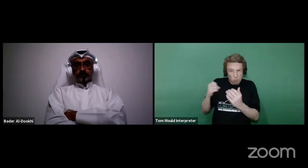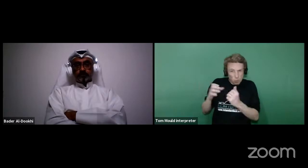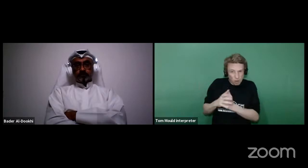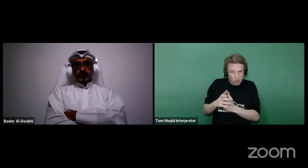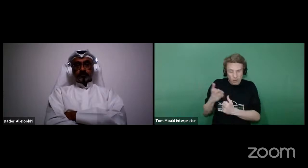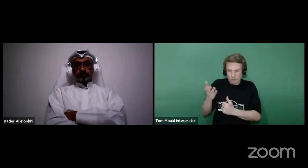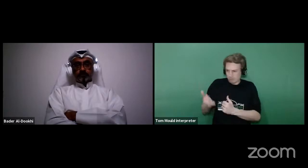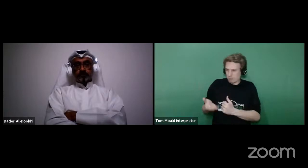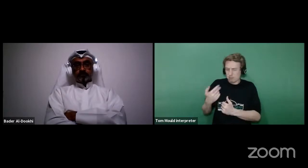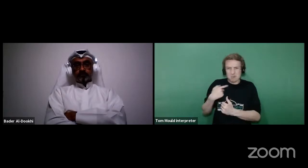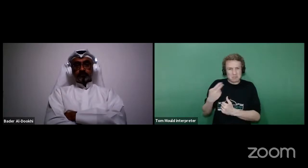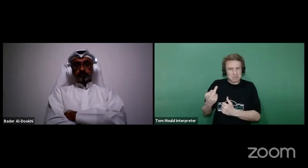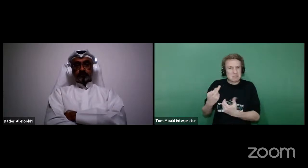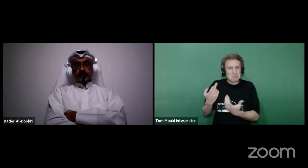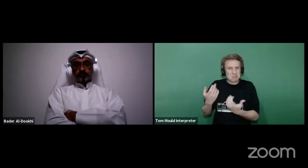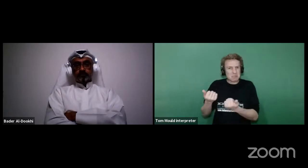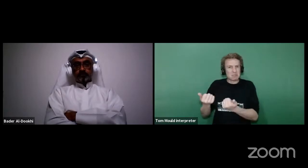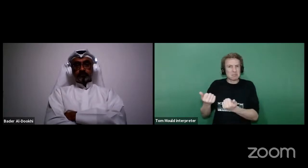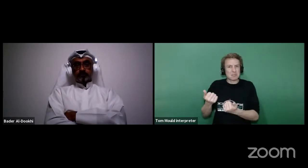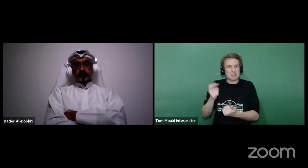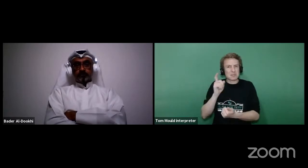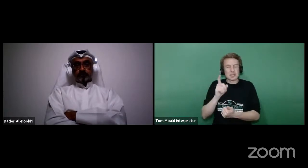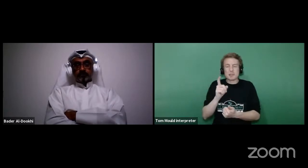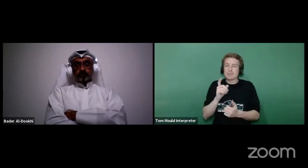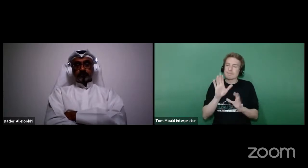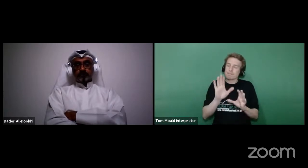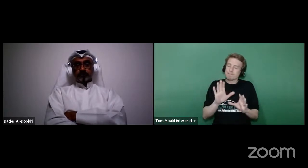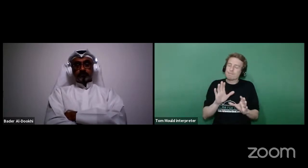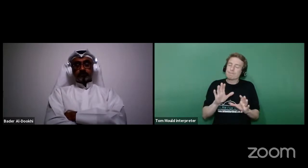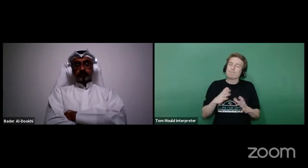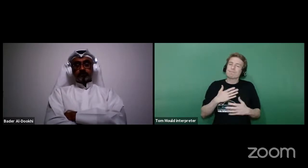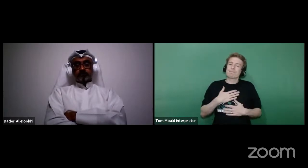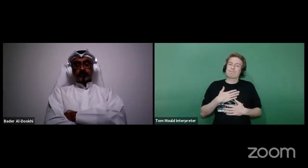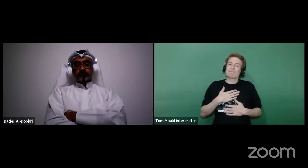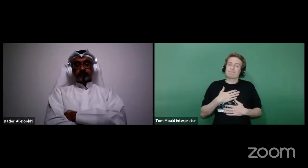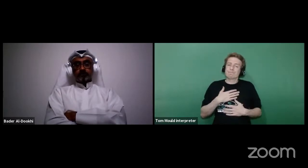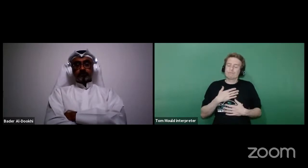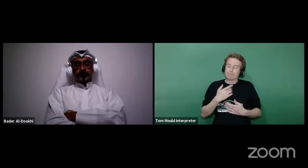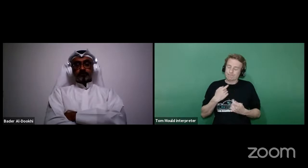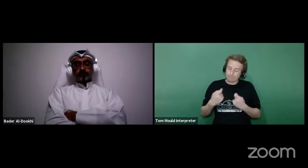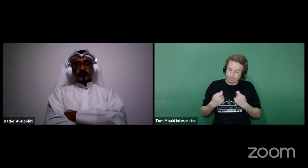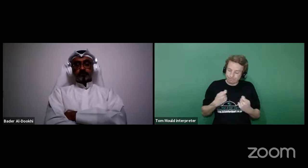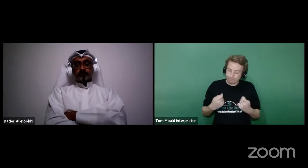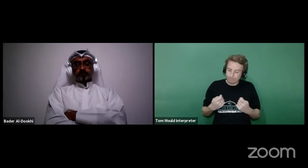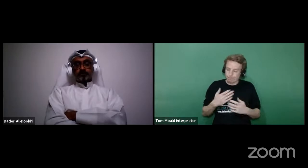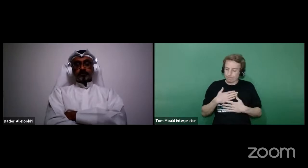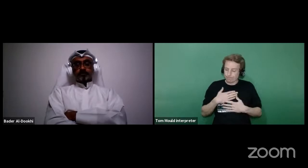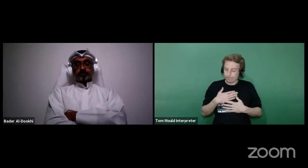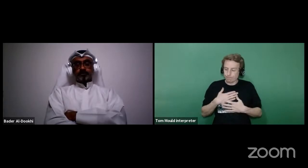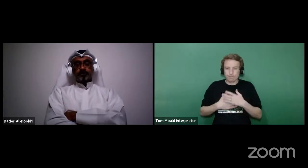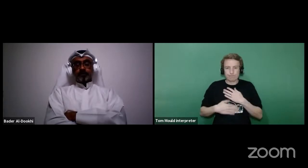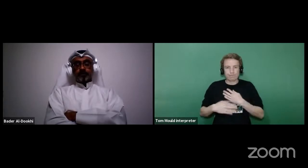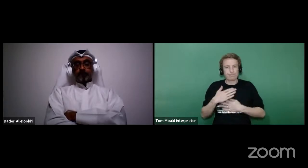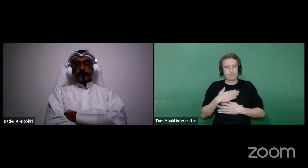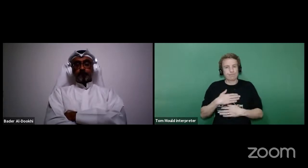essence, then they will stay away from those and refrain from those who are impermissible.